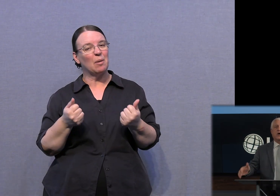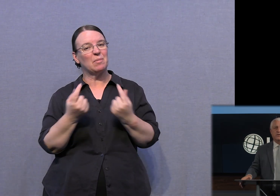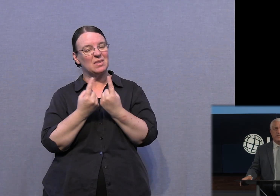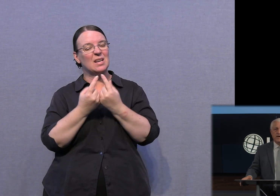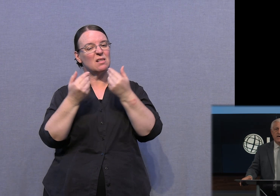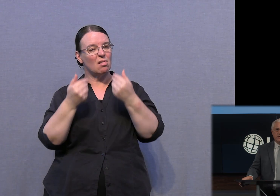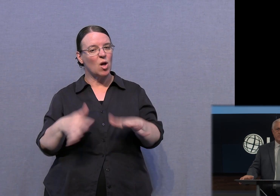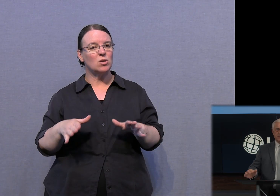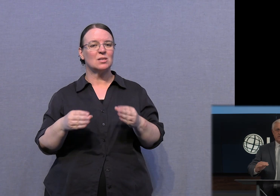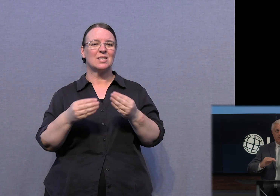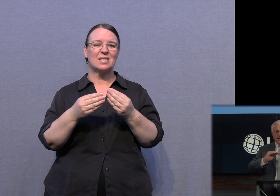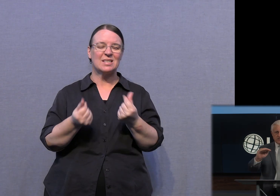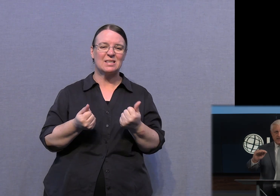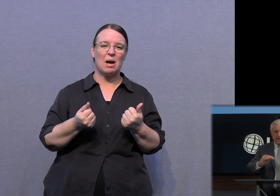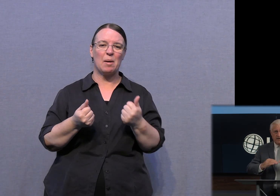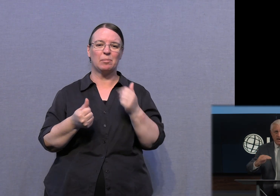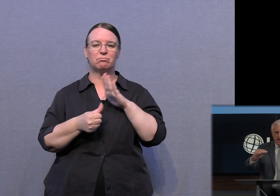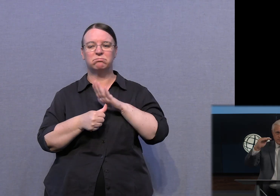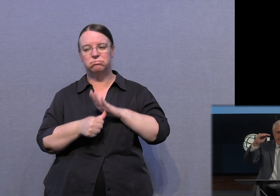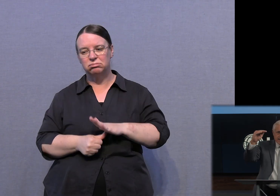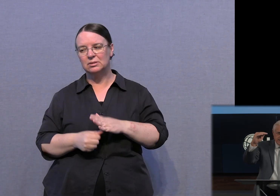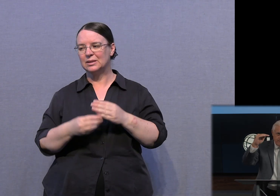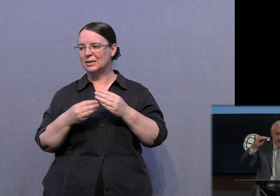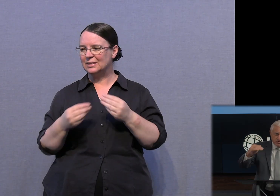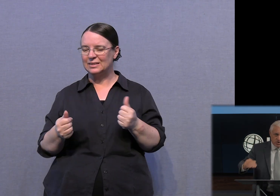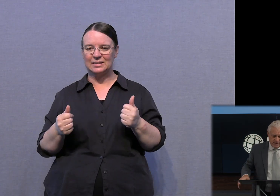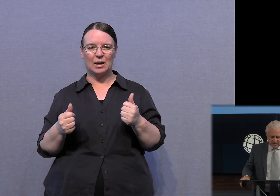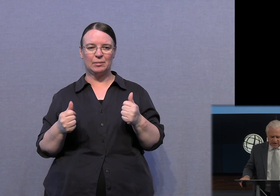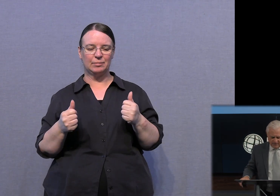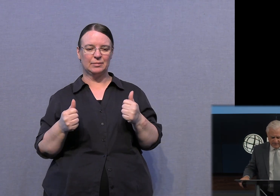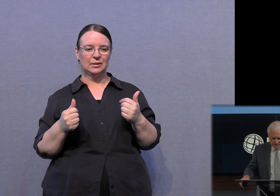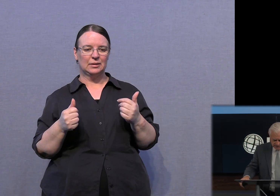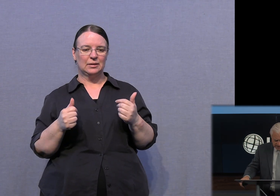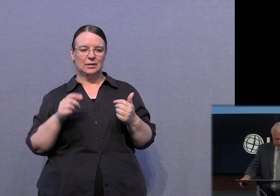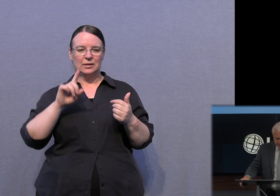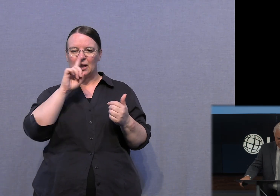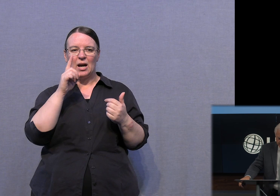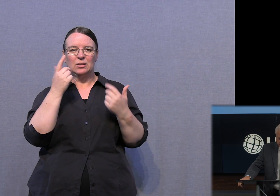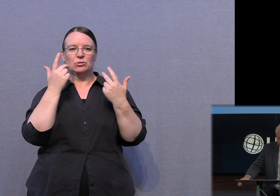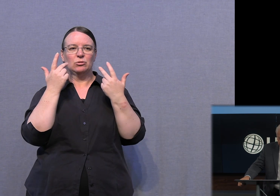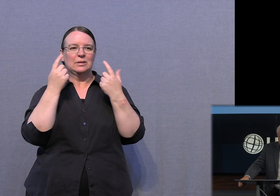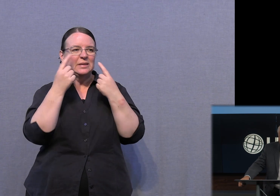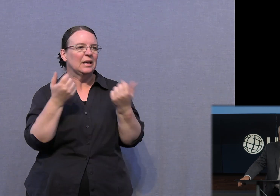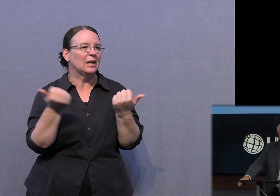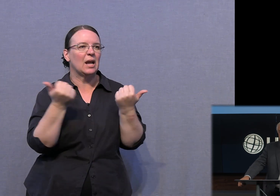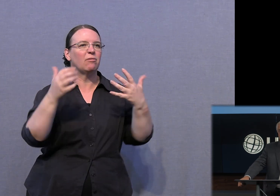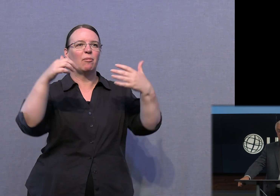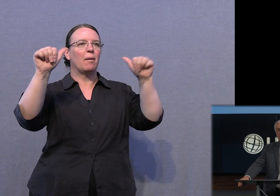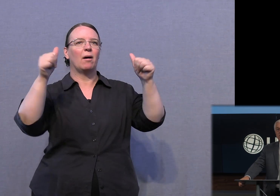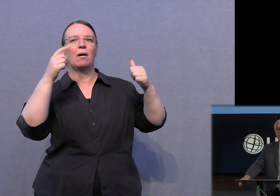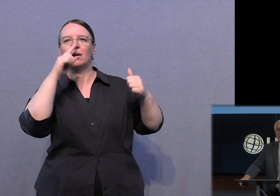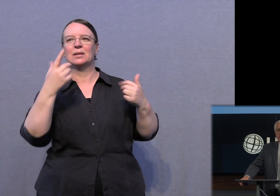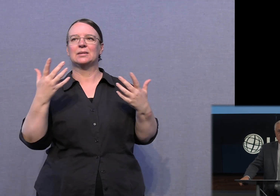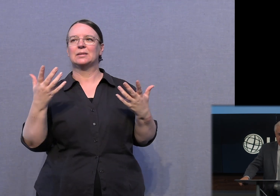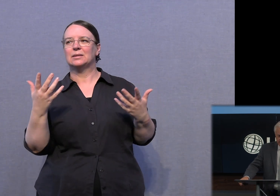some discouragement. There's been some lessening of objective measurements of success, perhaps. We've also had